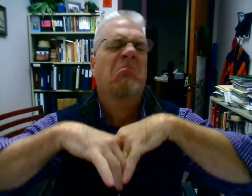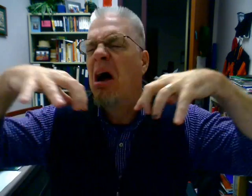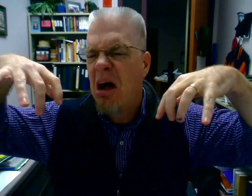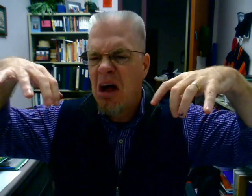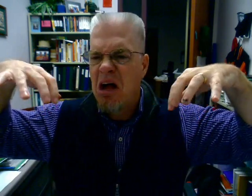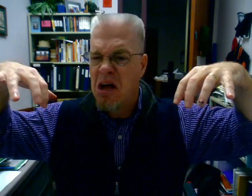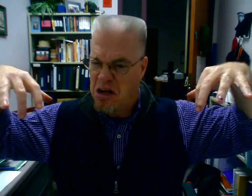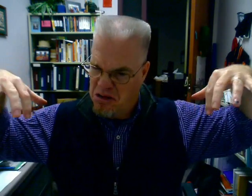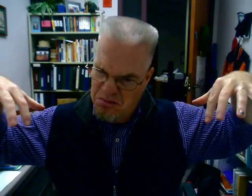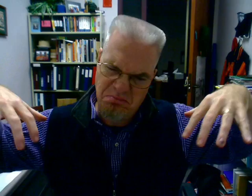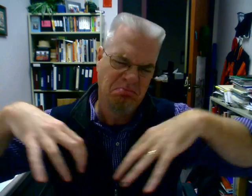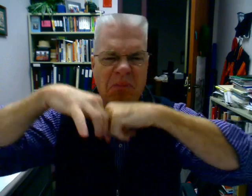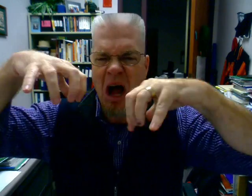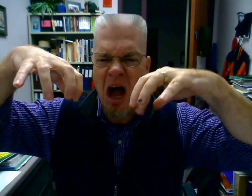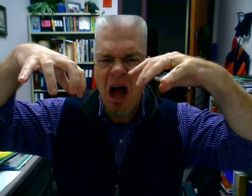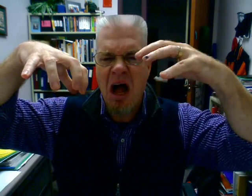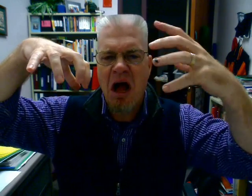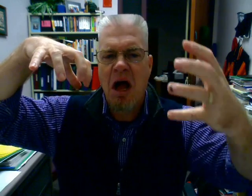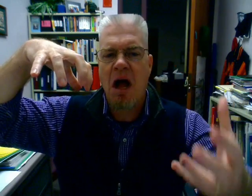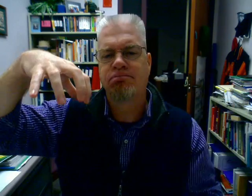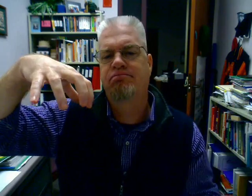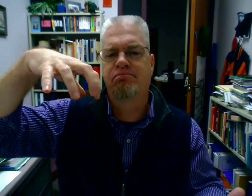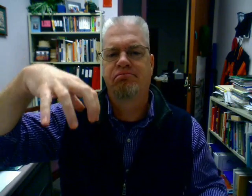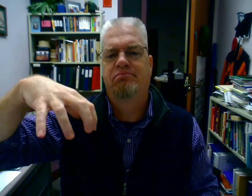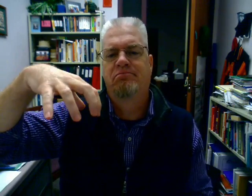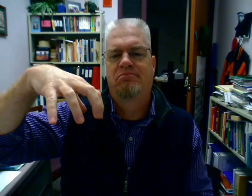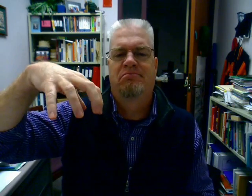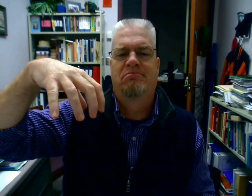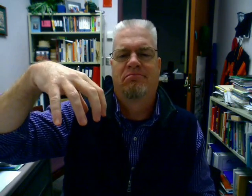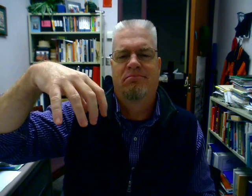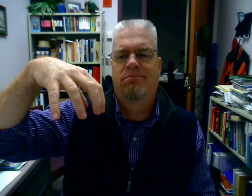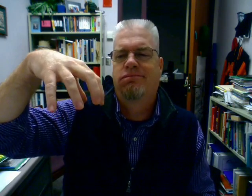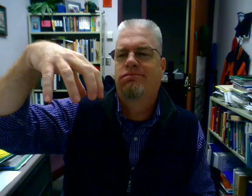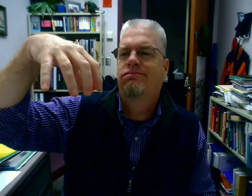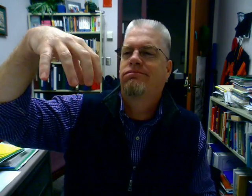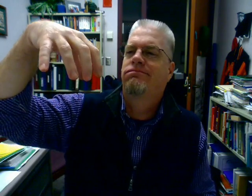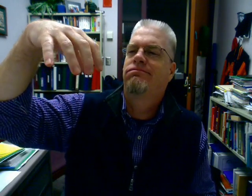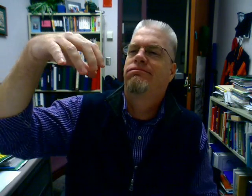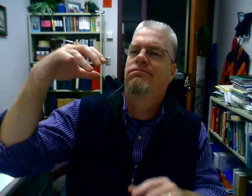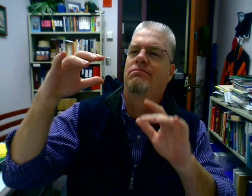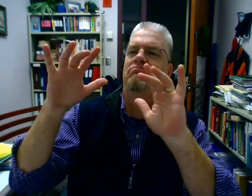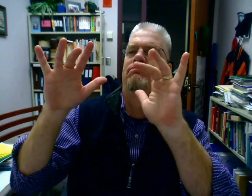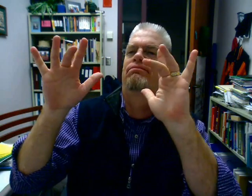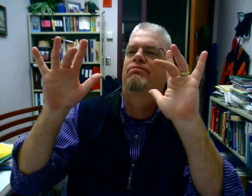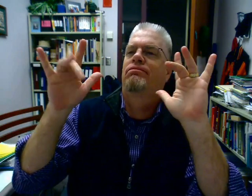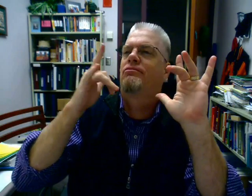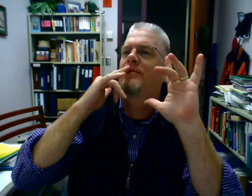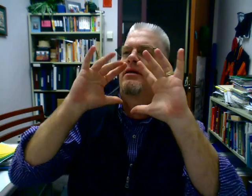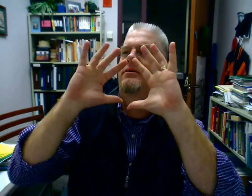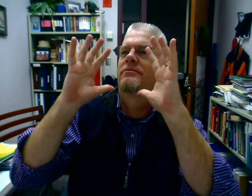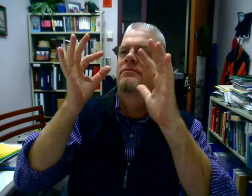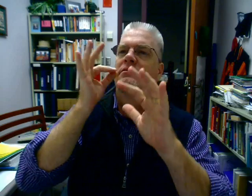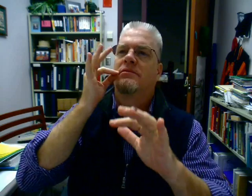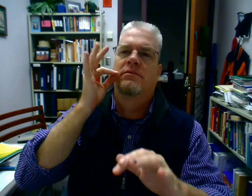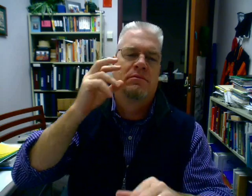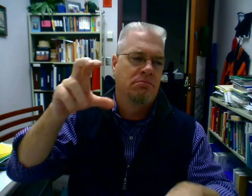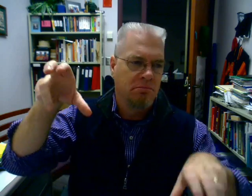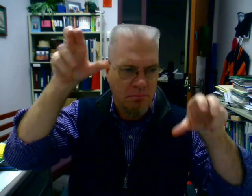We are not ready. That is the international. We are not ready to go to the instant playbook analysis side. I can tell you it's 4th and